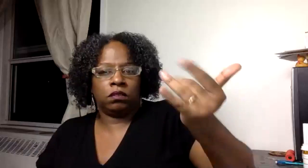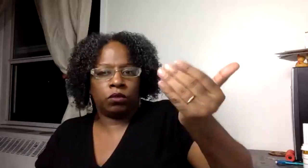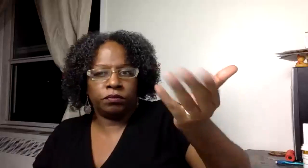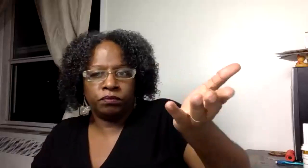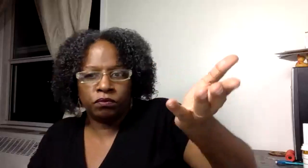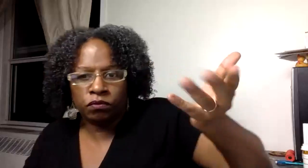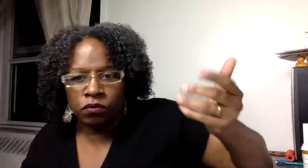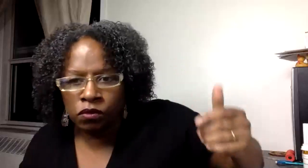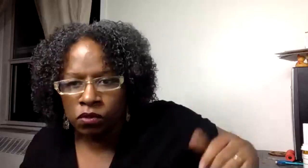on that?